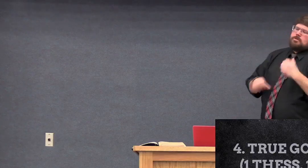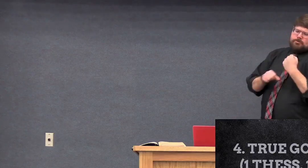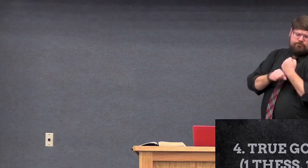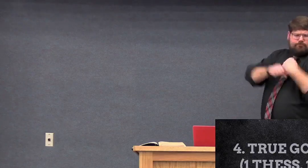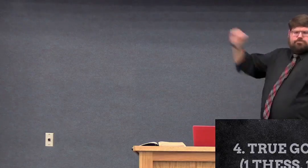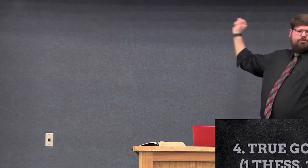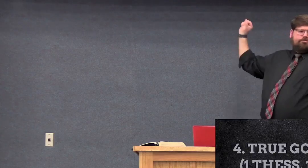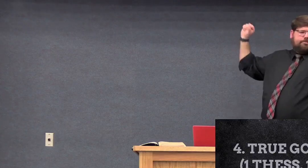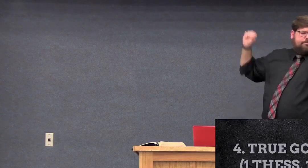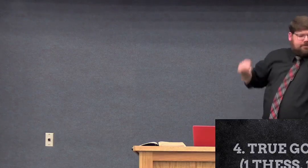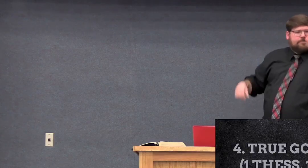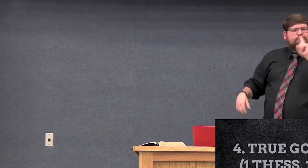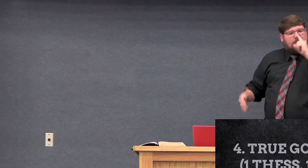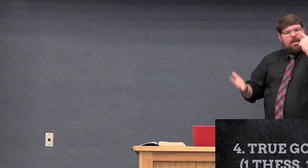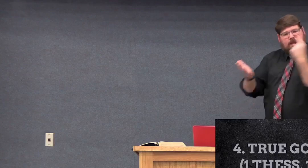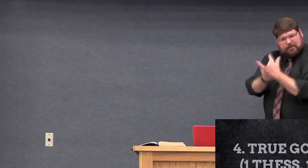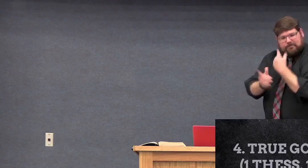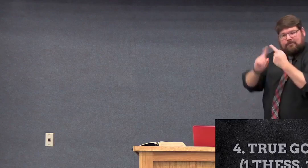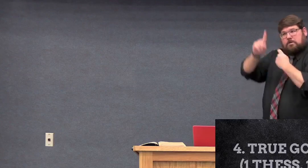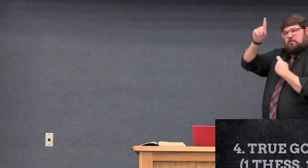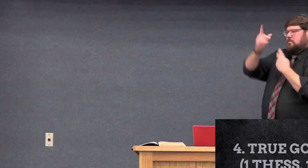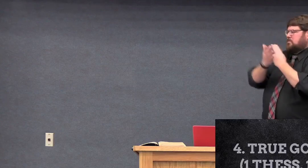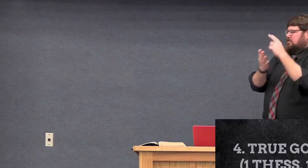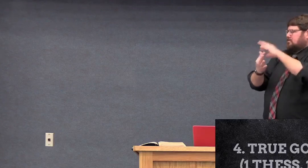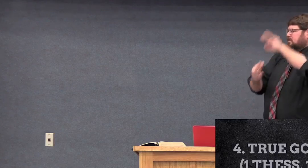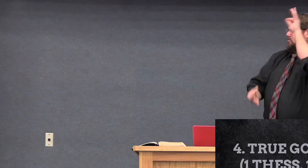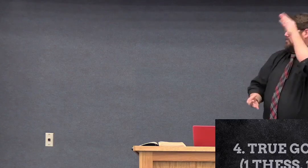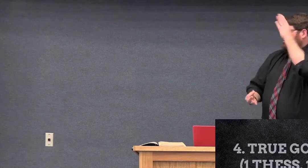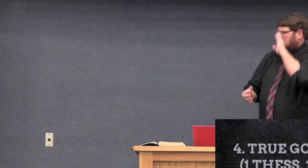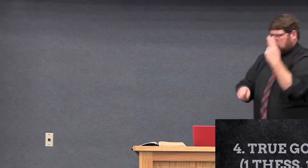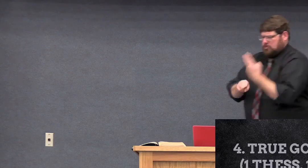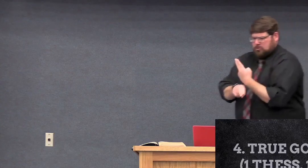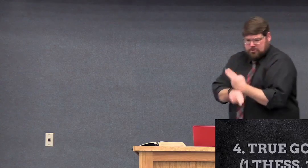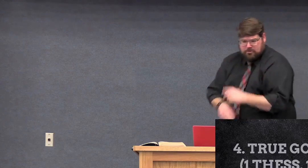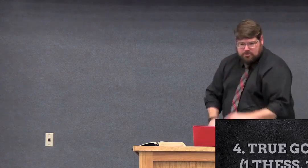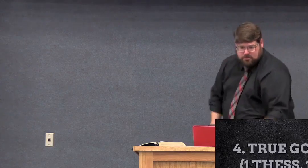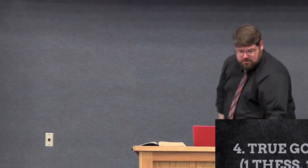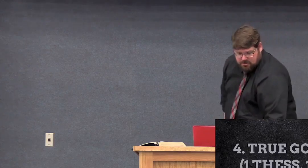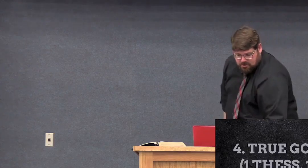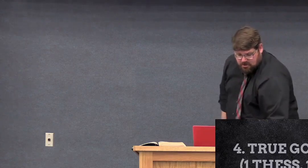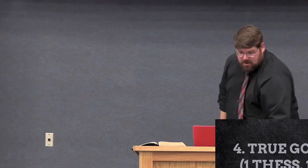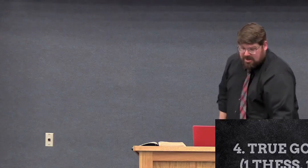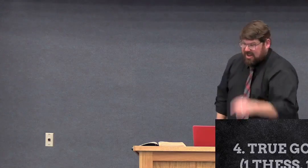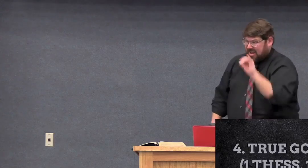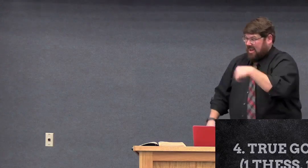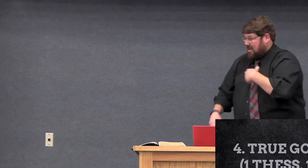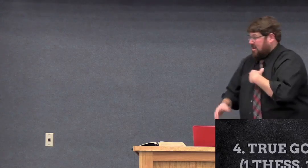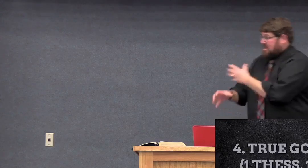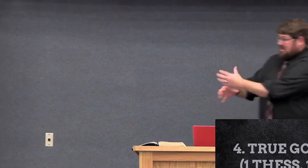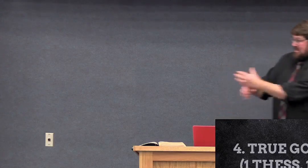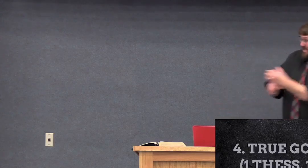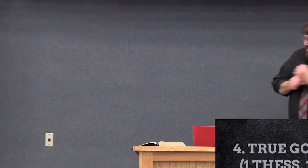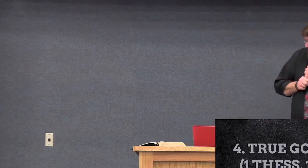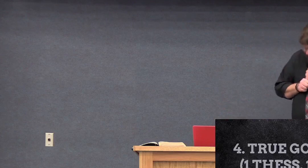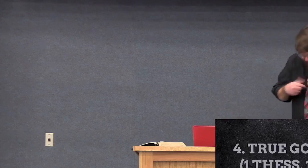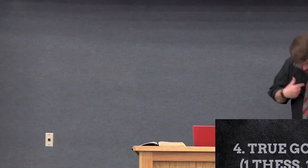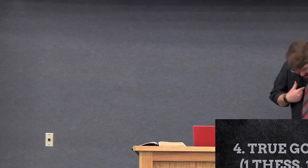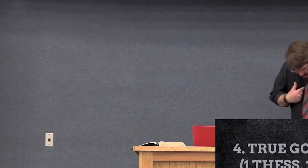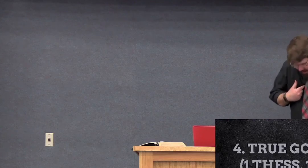to this church, and many people were saved because they received the true gospel through the Holy Spirit. And then also those